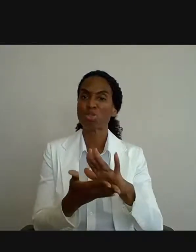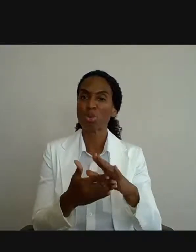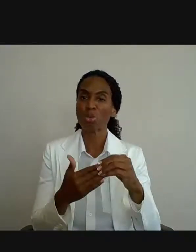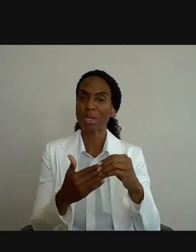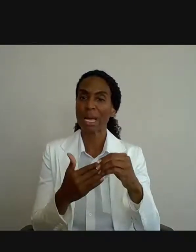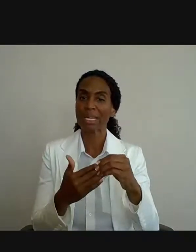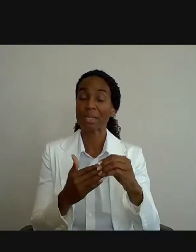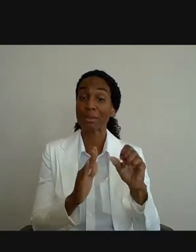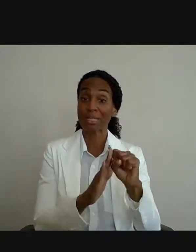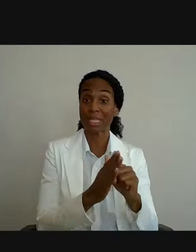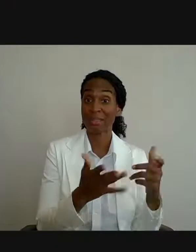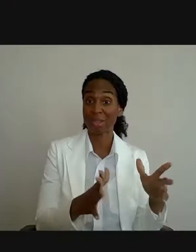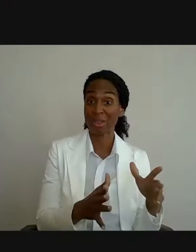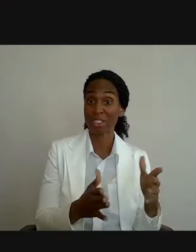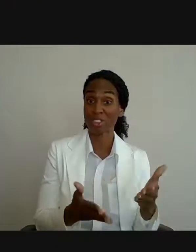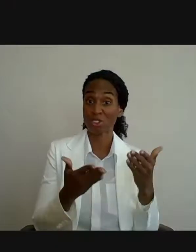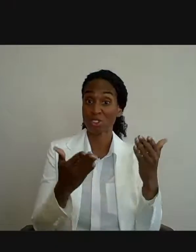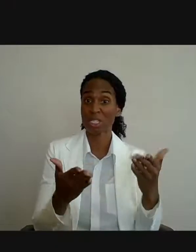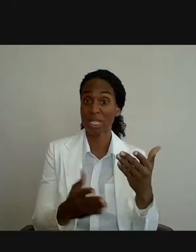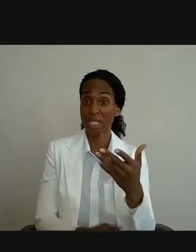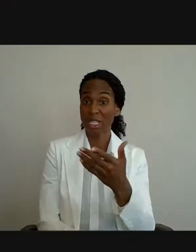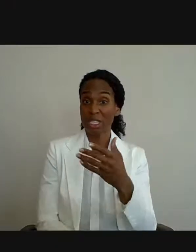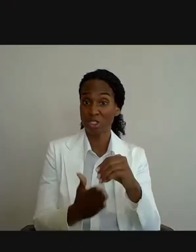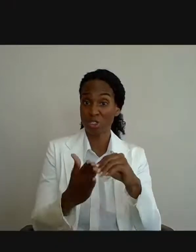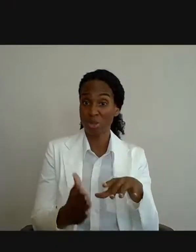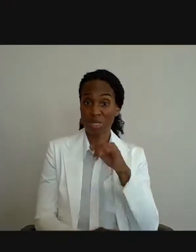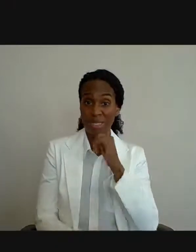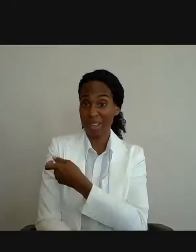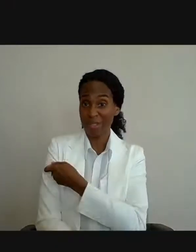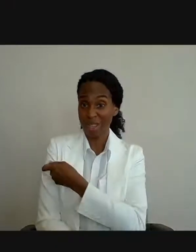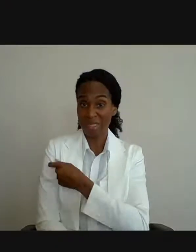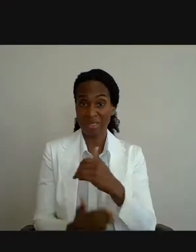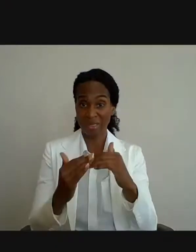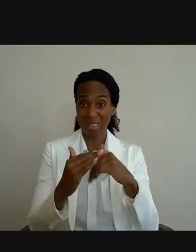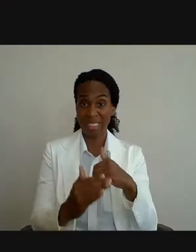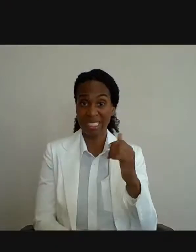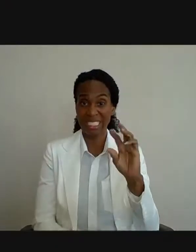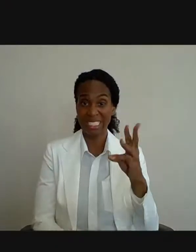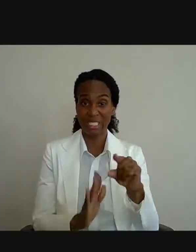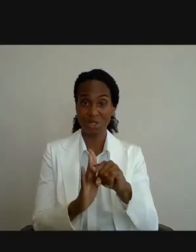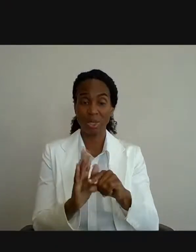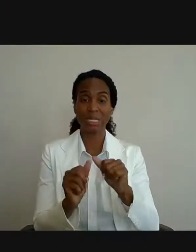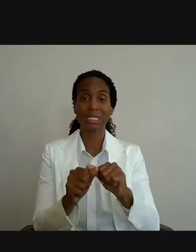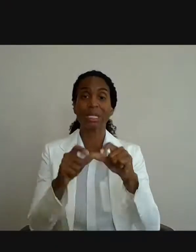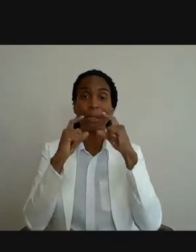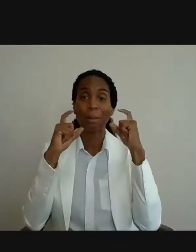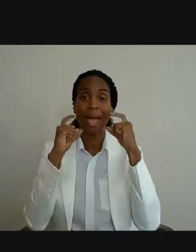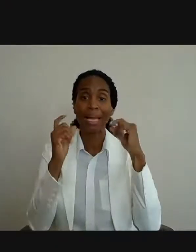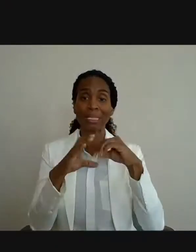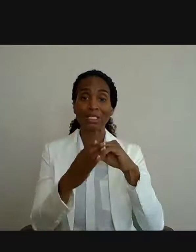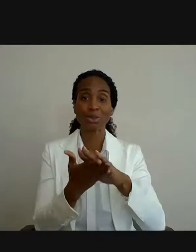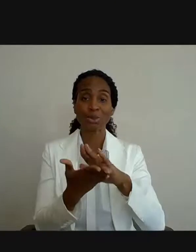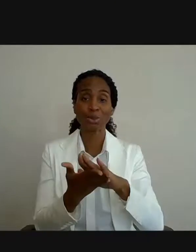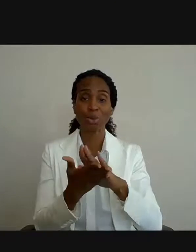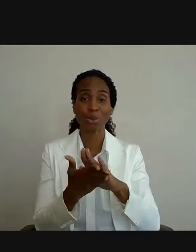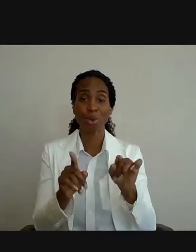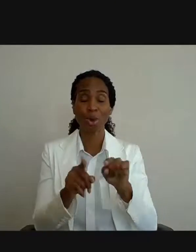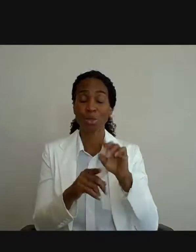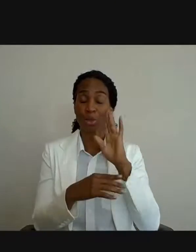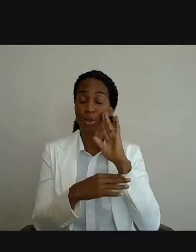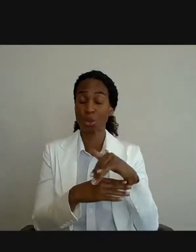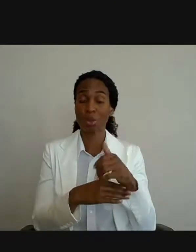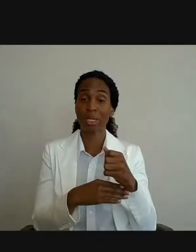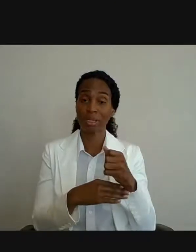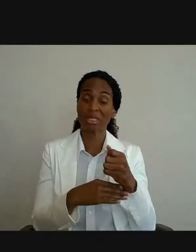that unvaccinated students, including students younger than 6th grade, continue to wear masks in school. And I also know that several